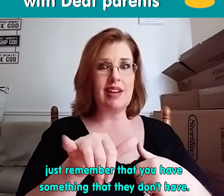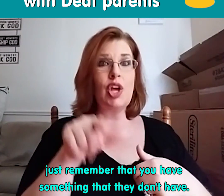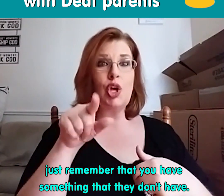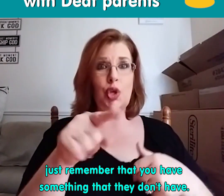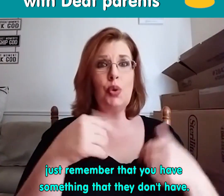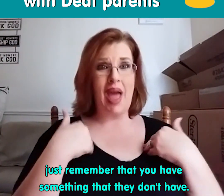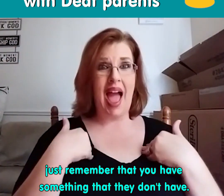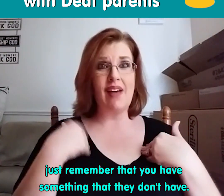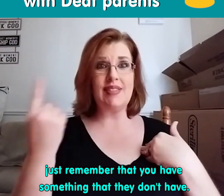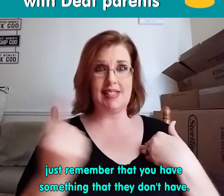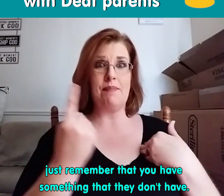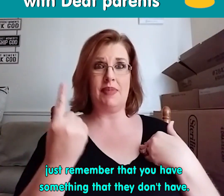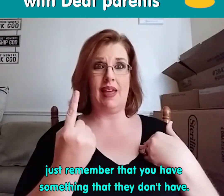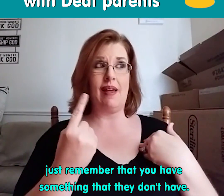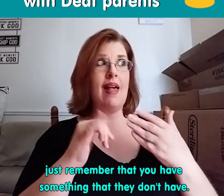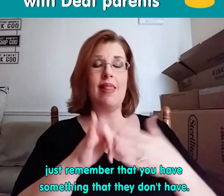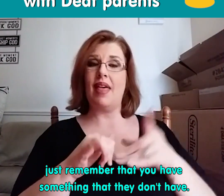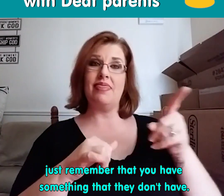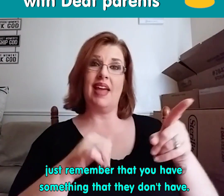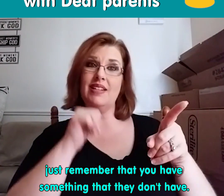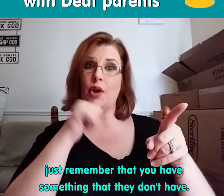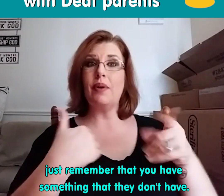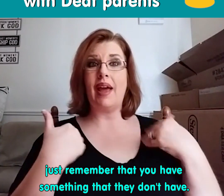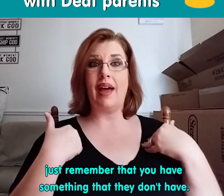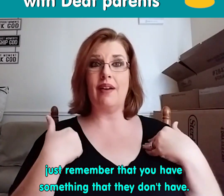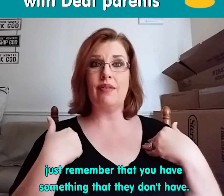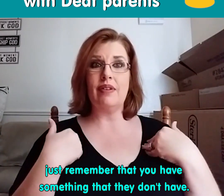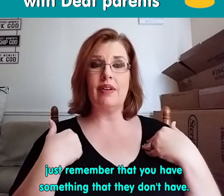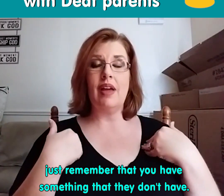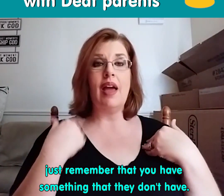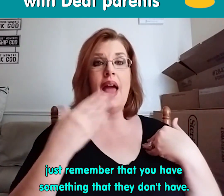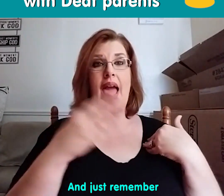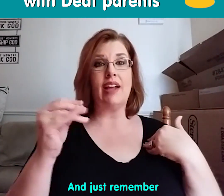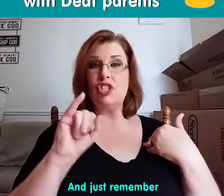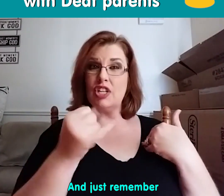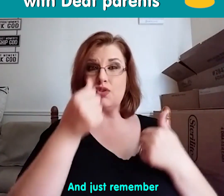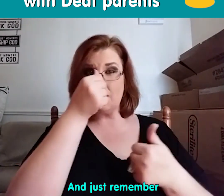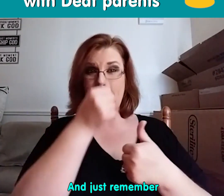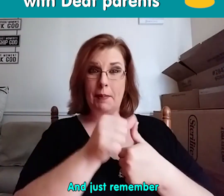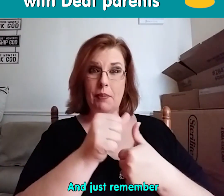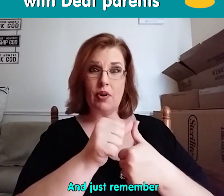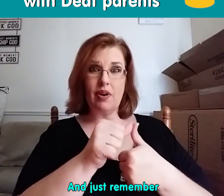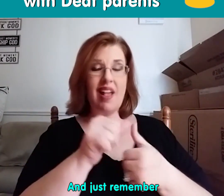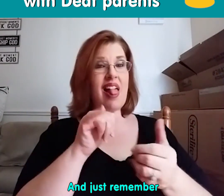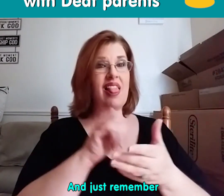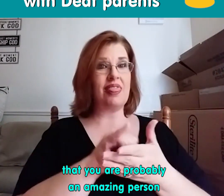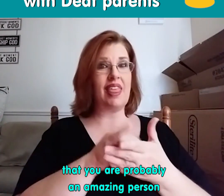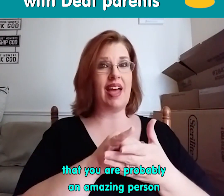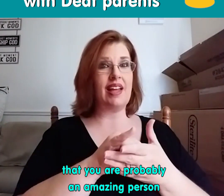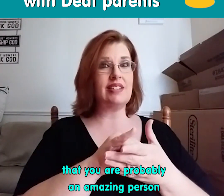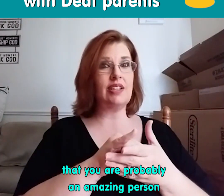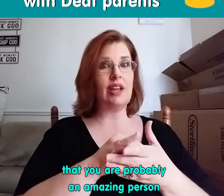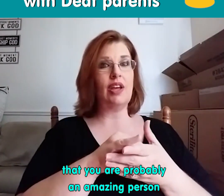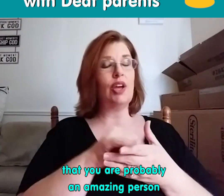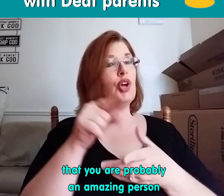sign. And I couldn't ask for a better job. I couldn't ask for better parents.